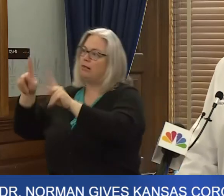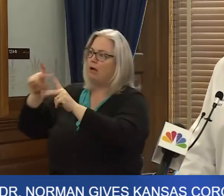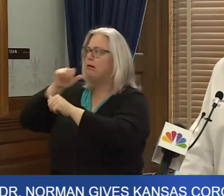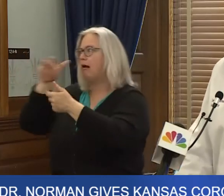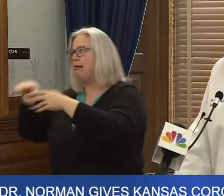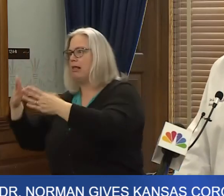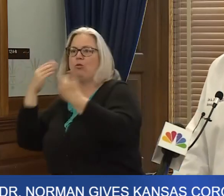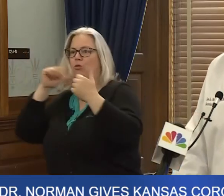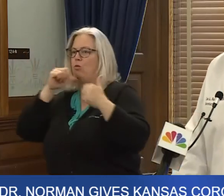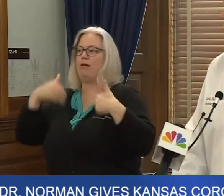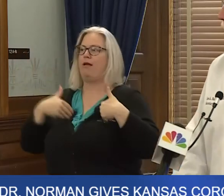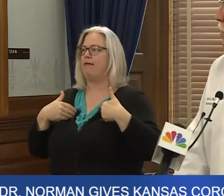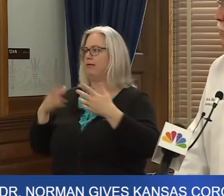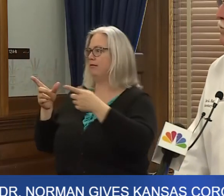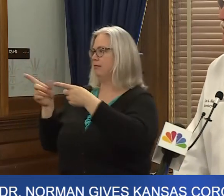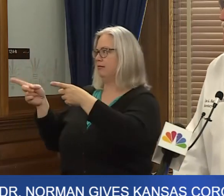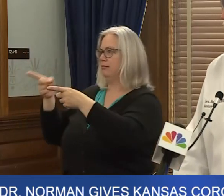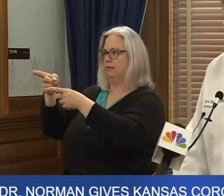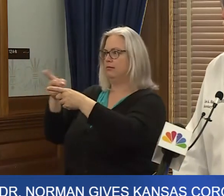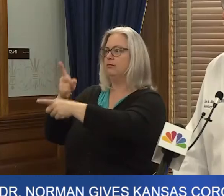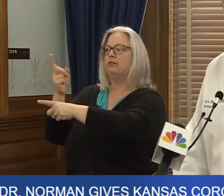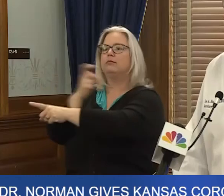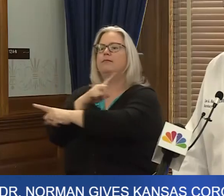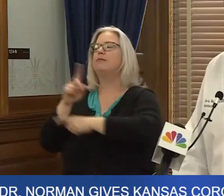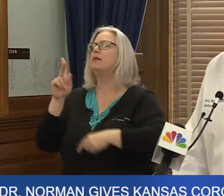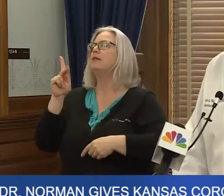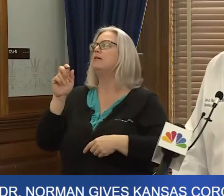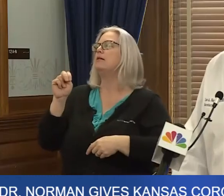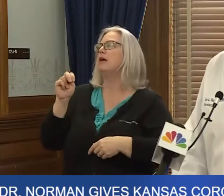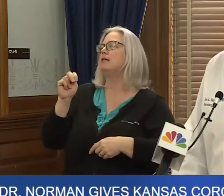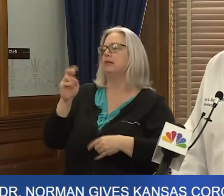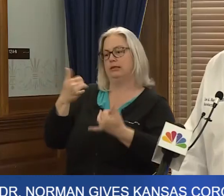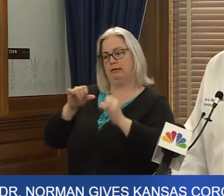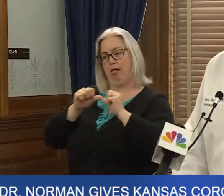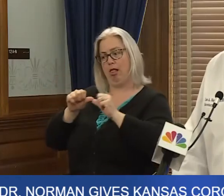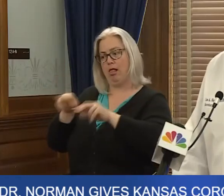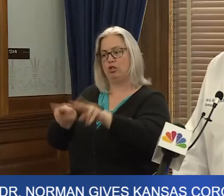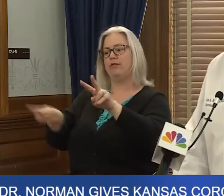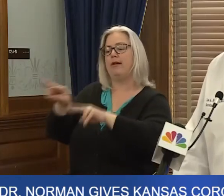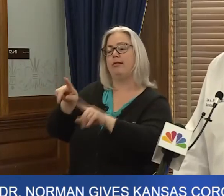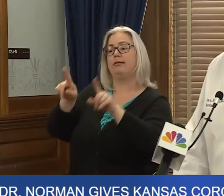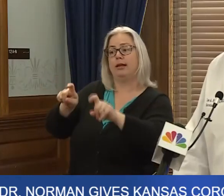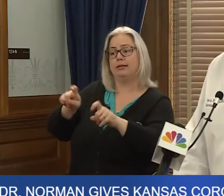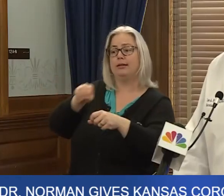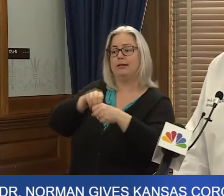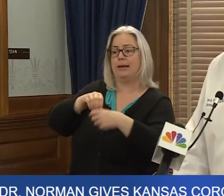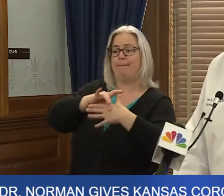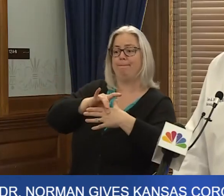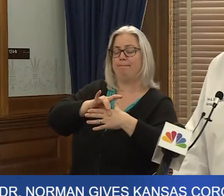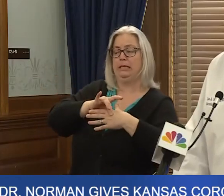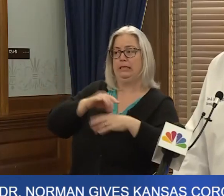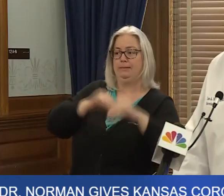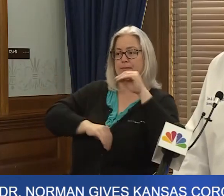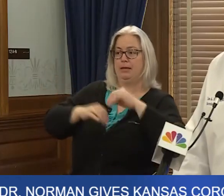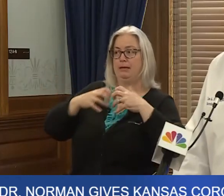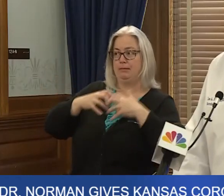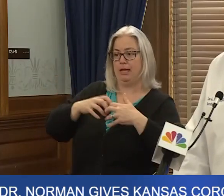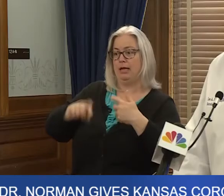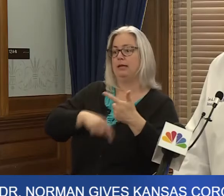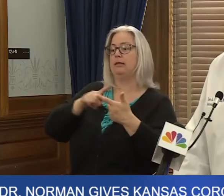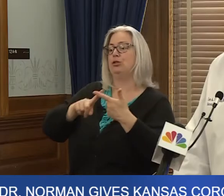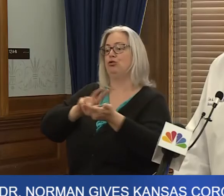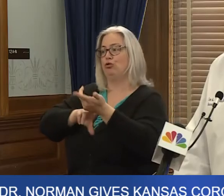counties. Sorry, has campus continued to do surveillance testing in meat plants, packing plants, and nursing